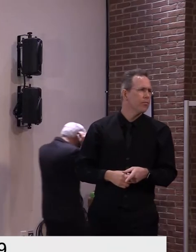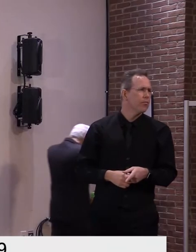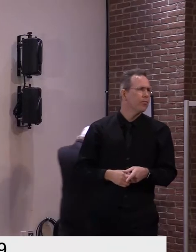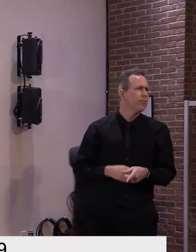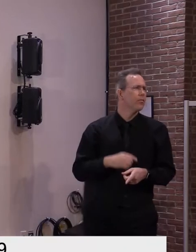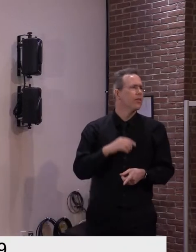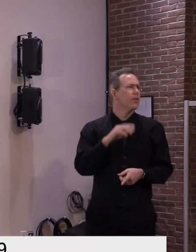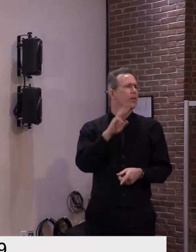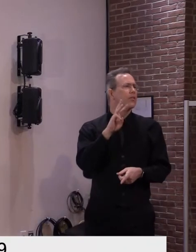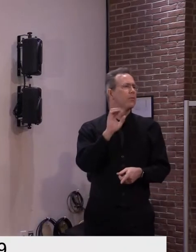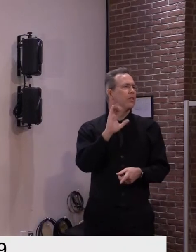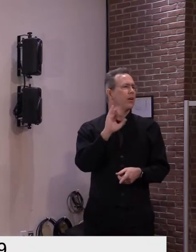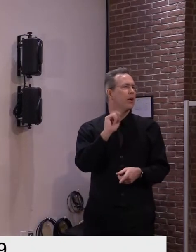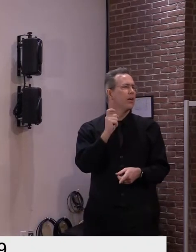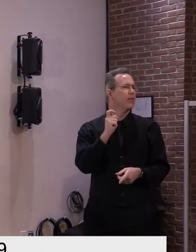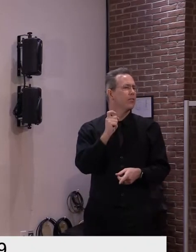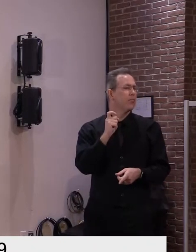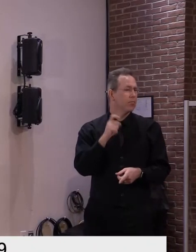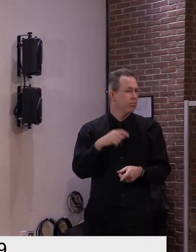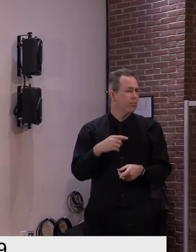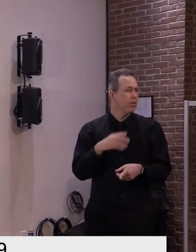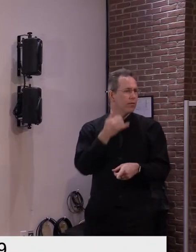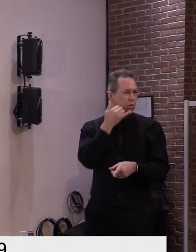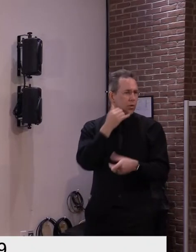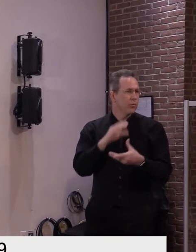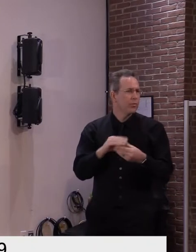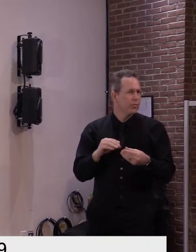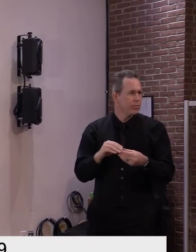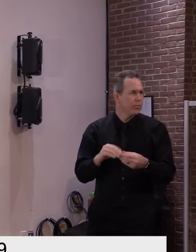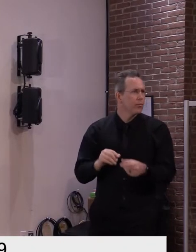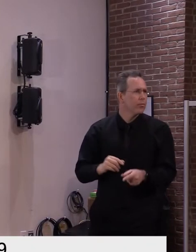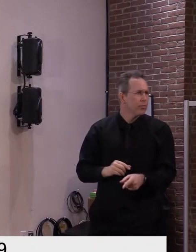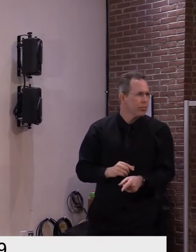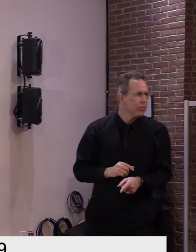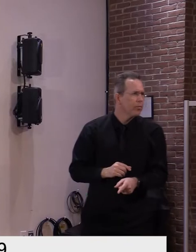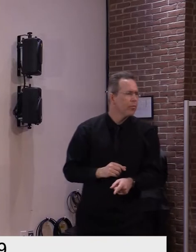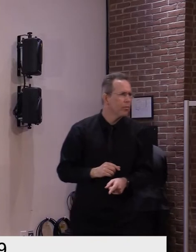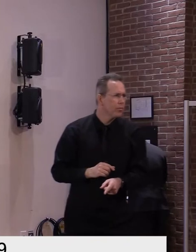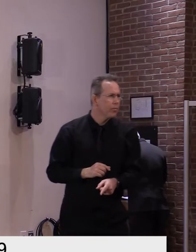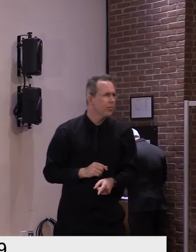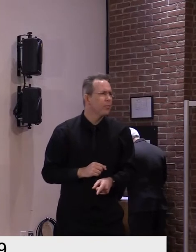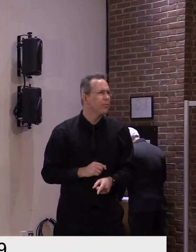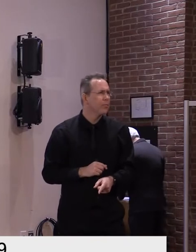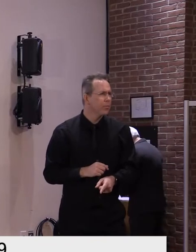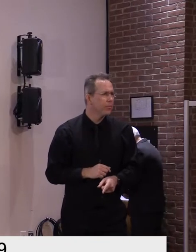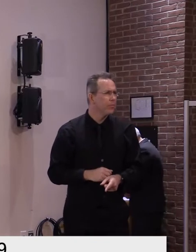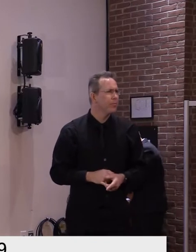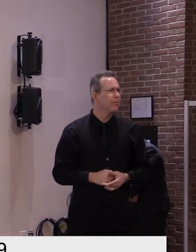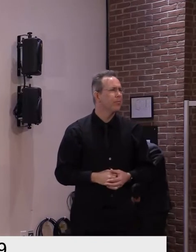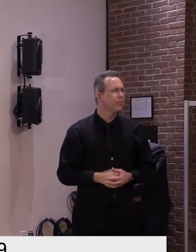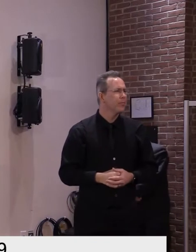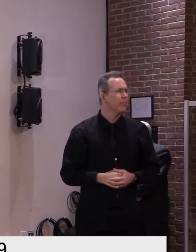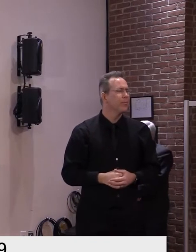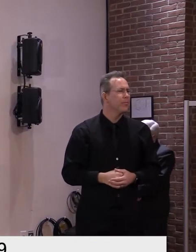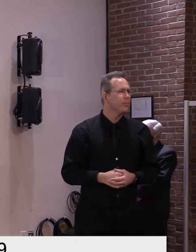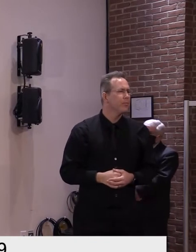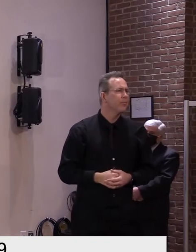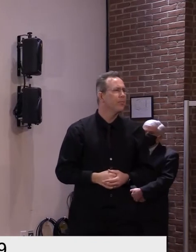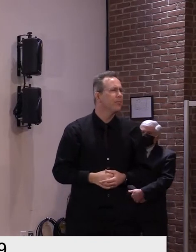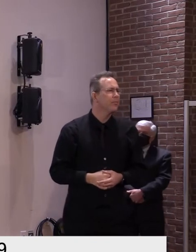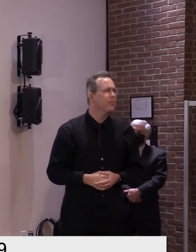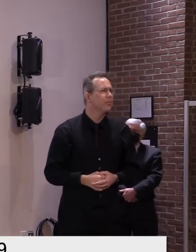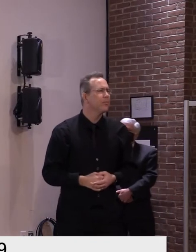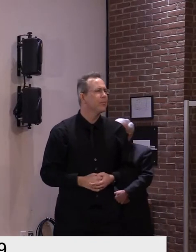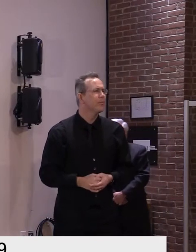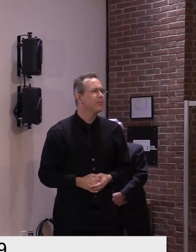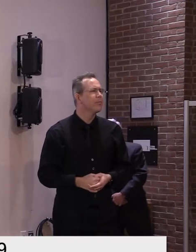Hi, I want to come back to this idea of back to normal by the 4th of July. What is your definition of normal? Is that all restrictions listed